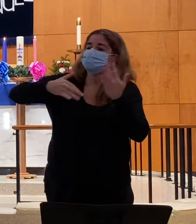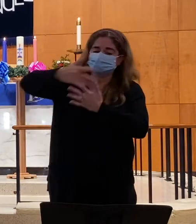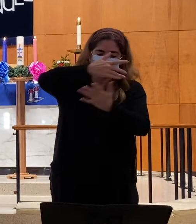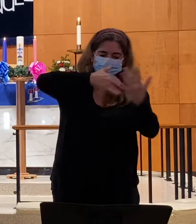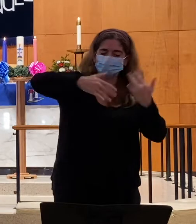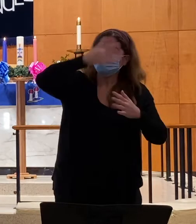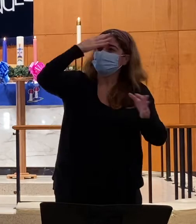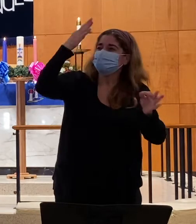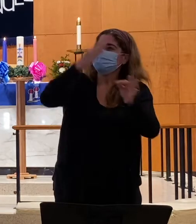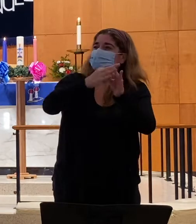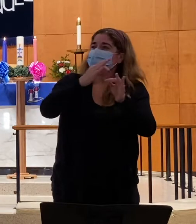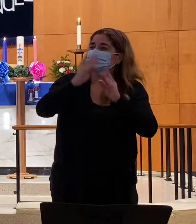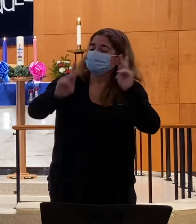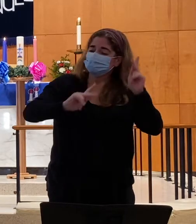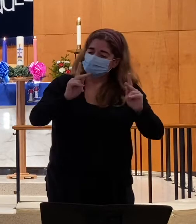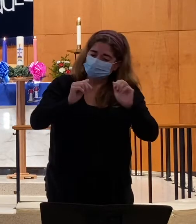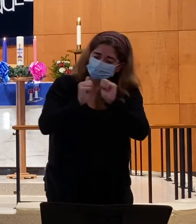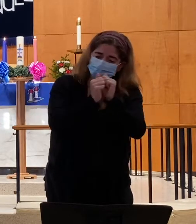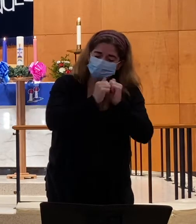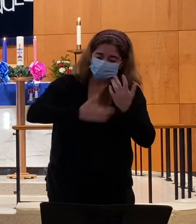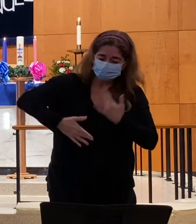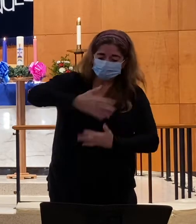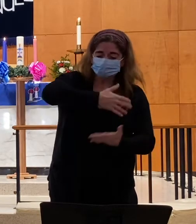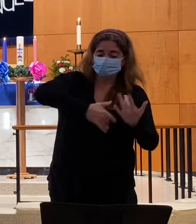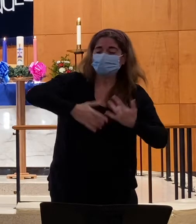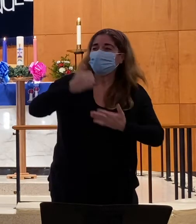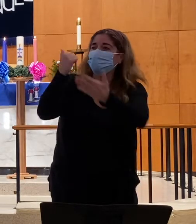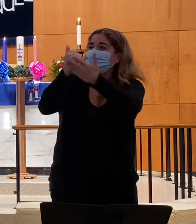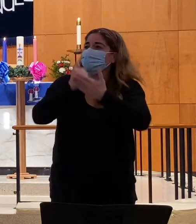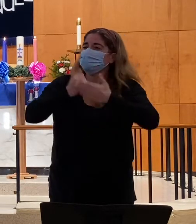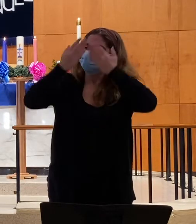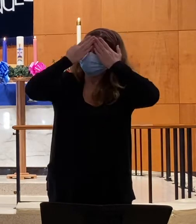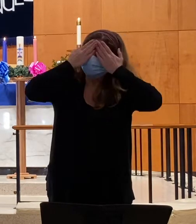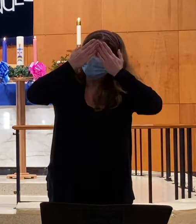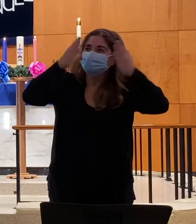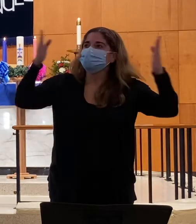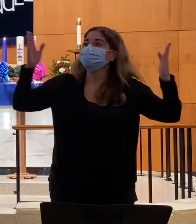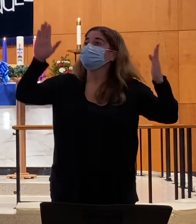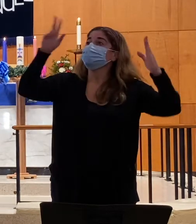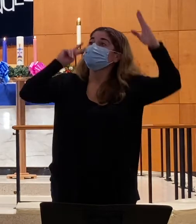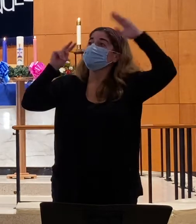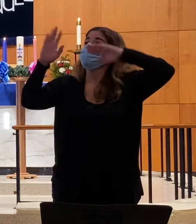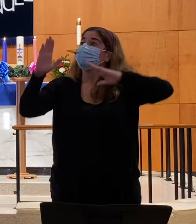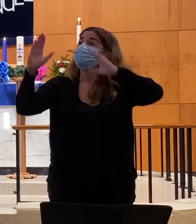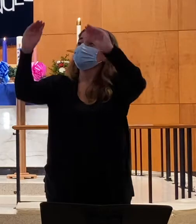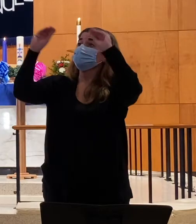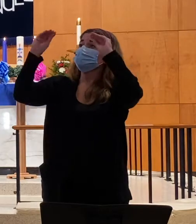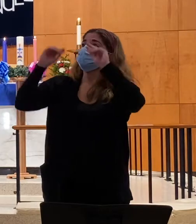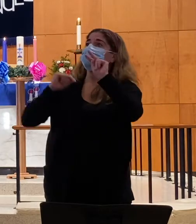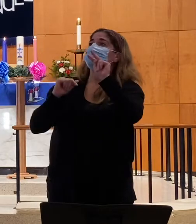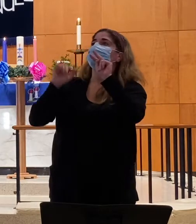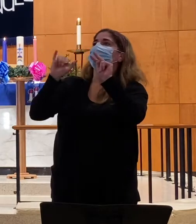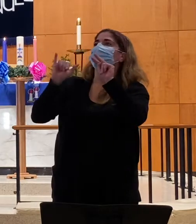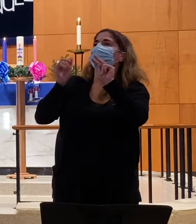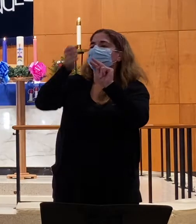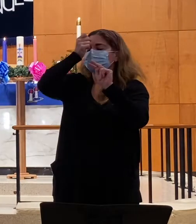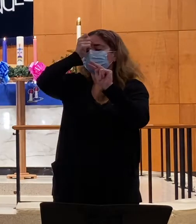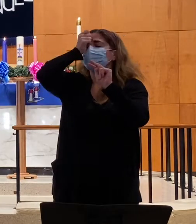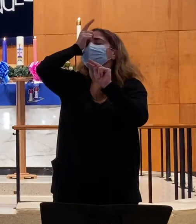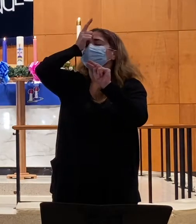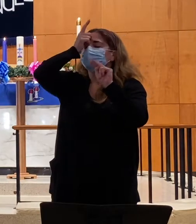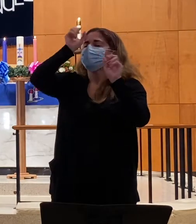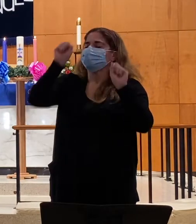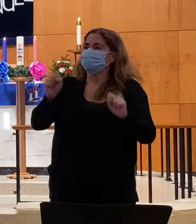faithful people, Lord God, and open our ears to the words of your prophets, that anointed by your Spirit, we